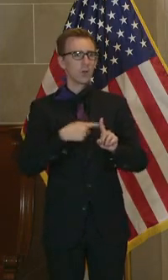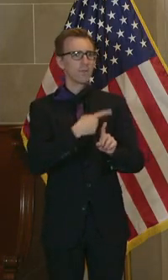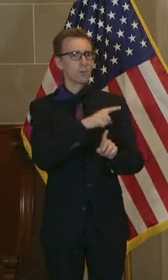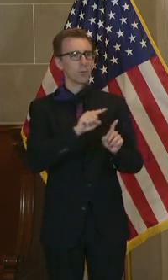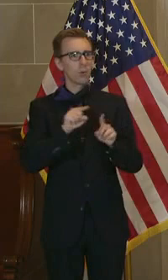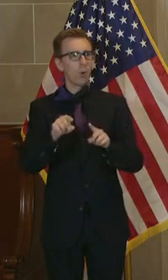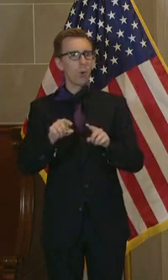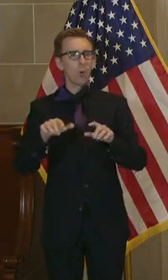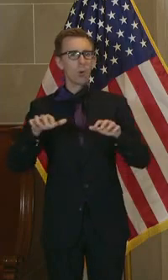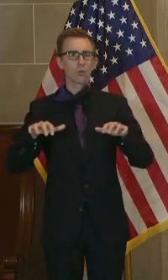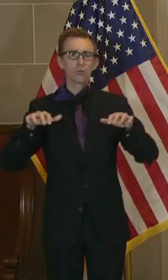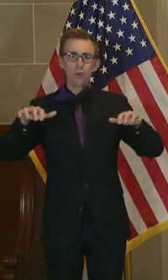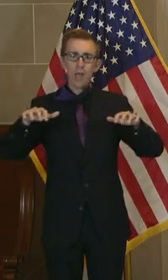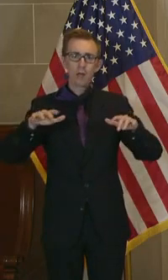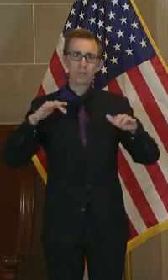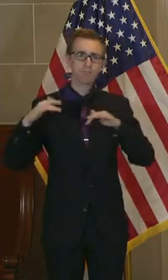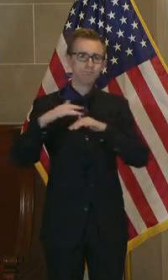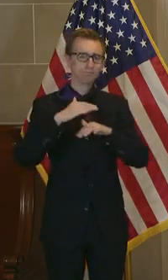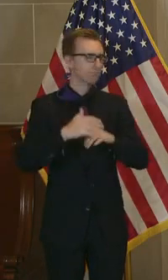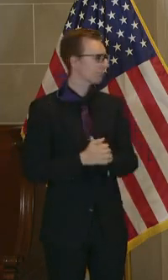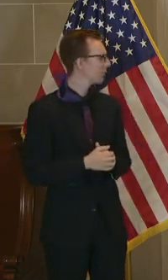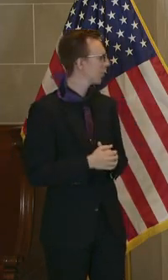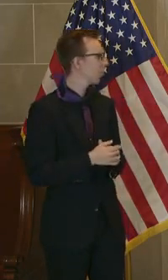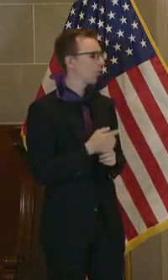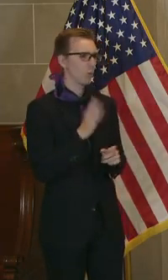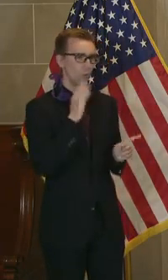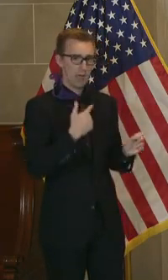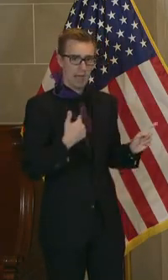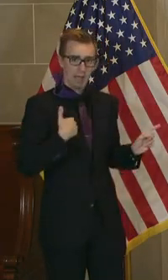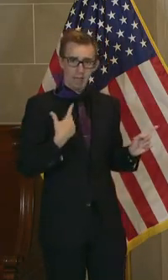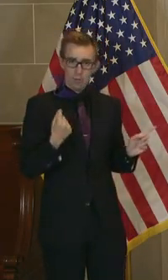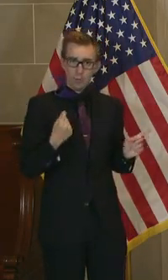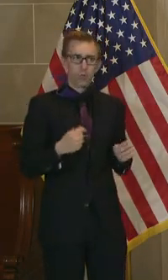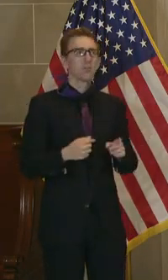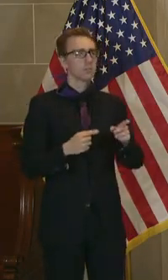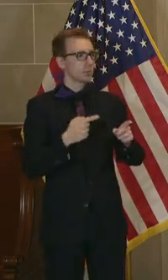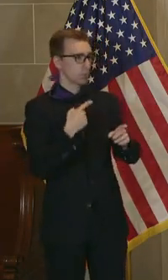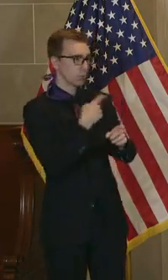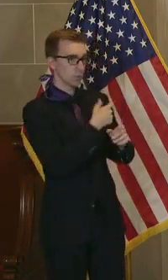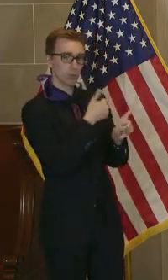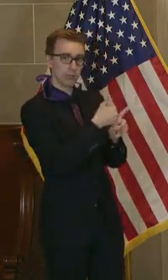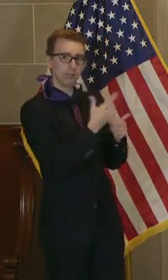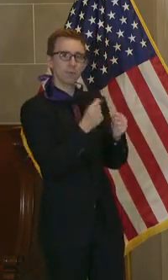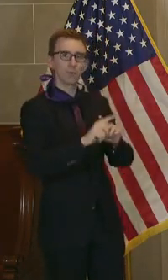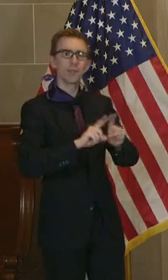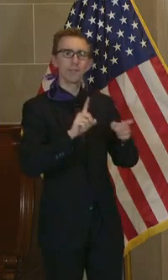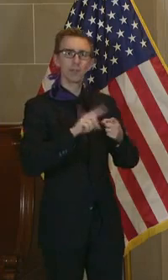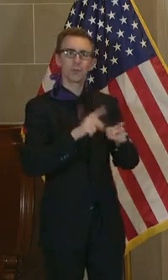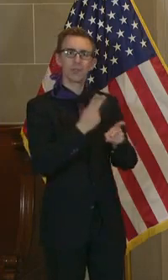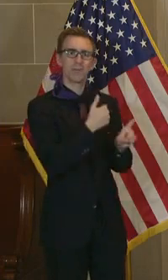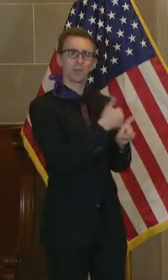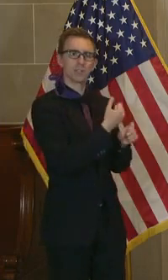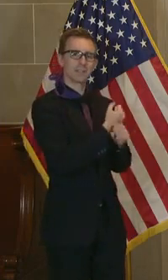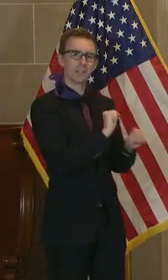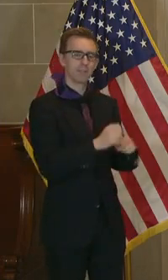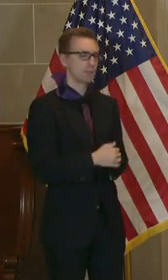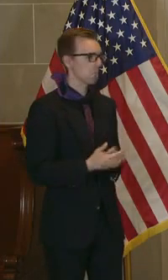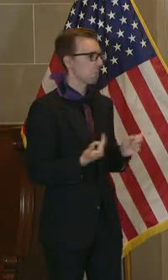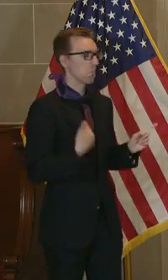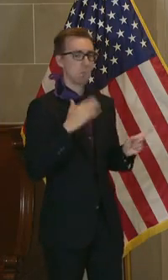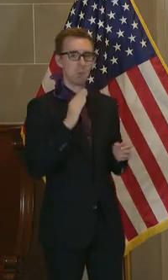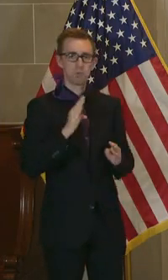crowds all around? What will I do? Yeah, what will you do differently to stay safe? I'm just going to say